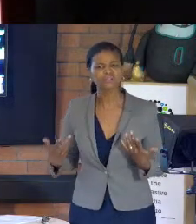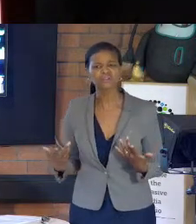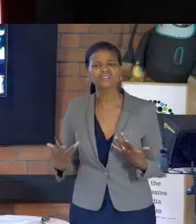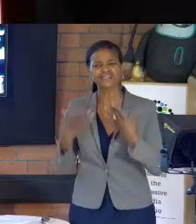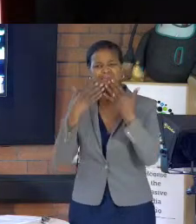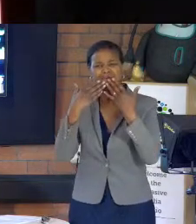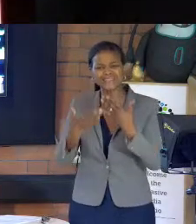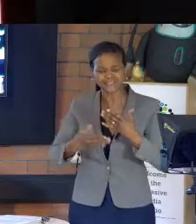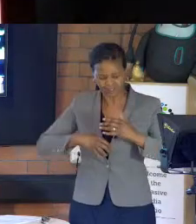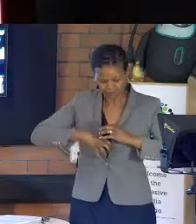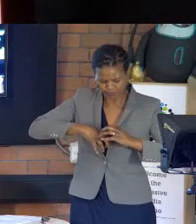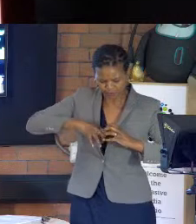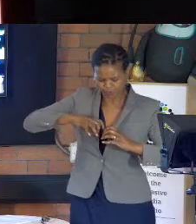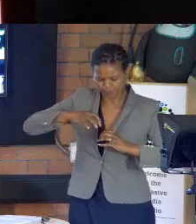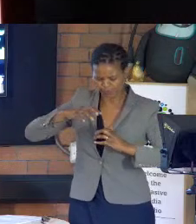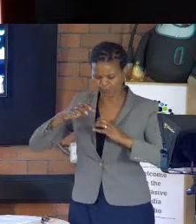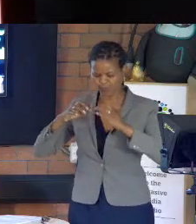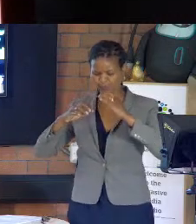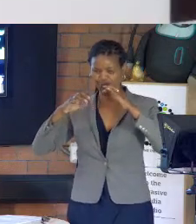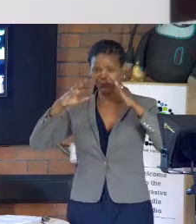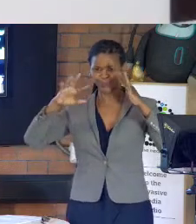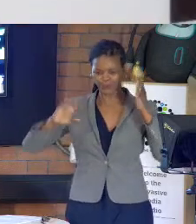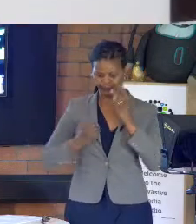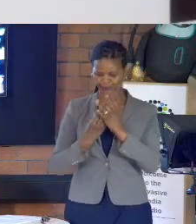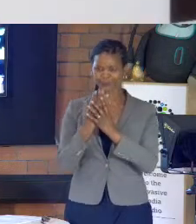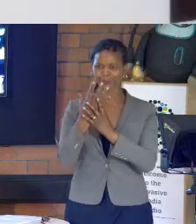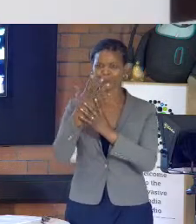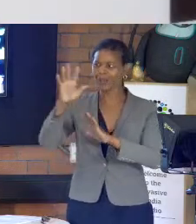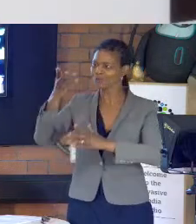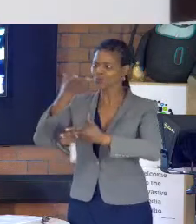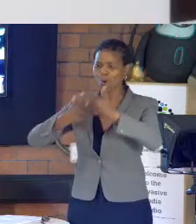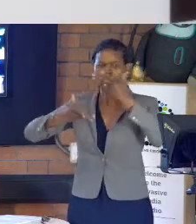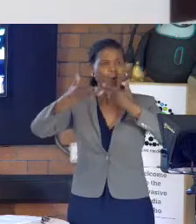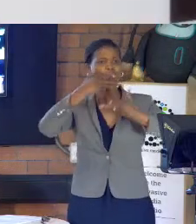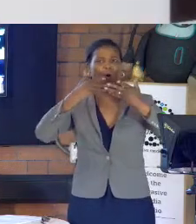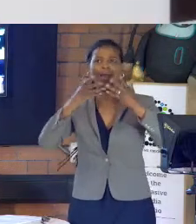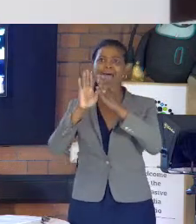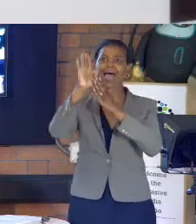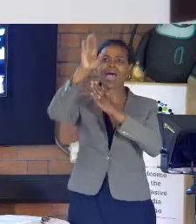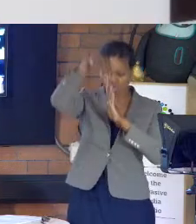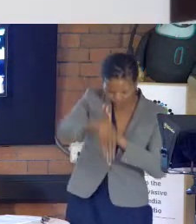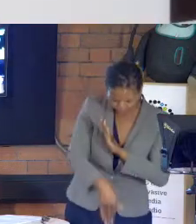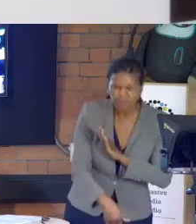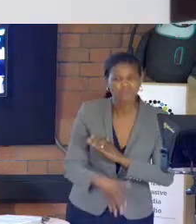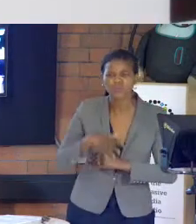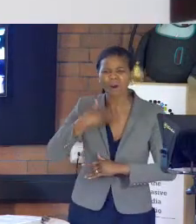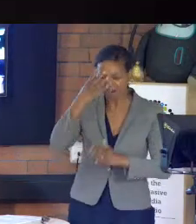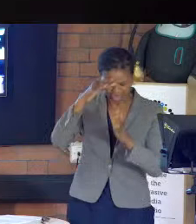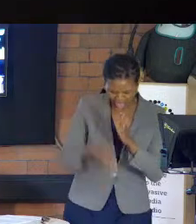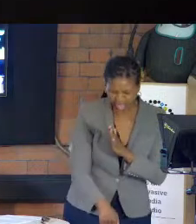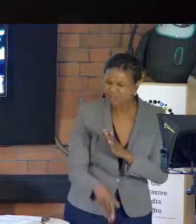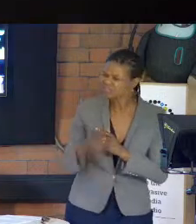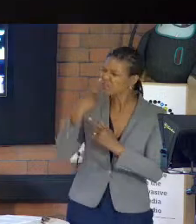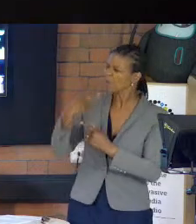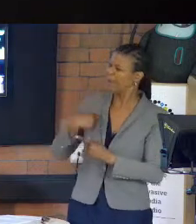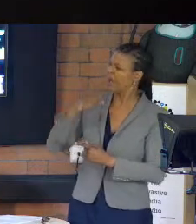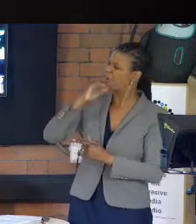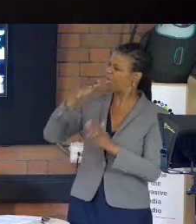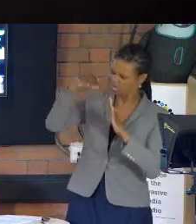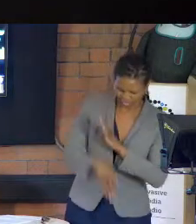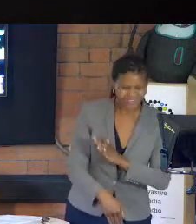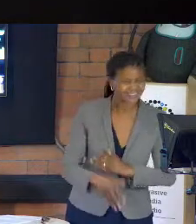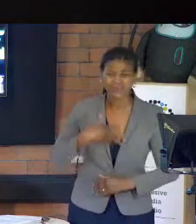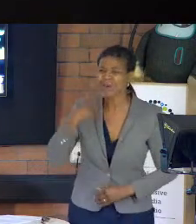from the controlling spells of stories and tales from heaven to hell, forever being told this would be our fate, destined to a